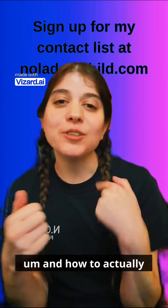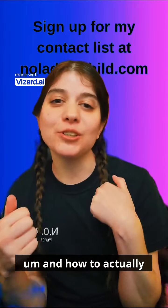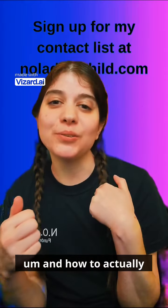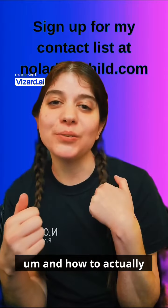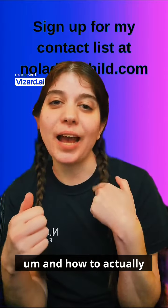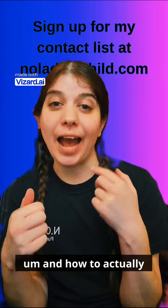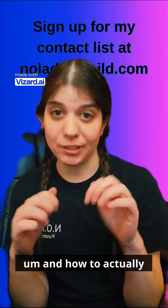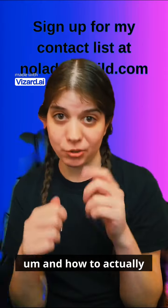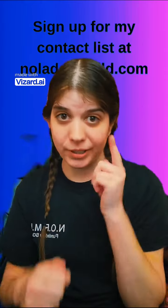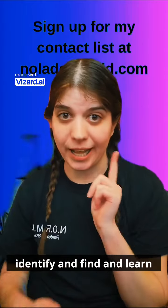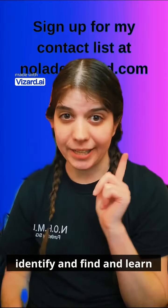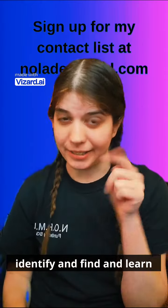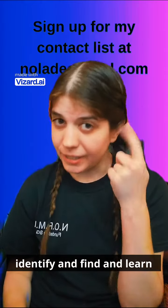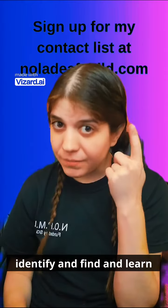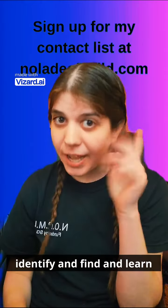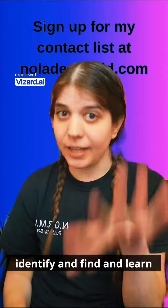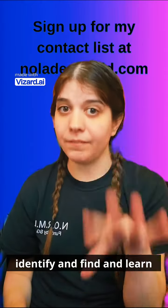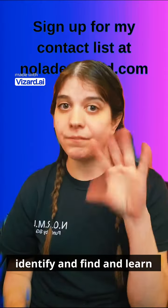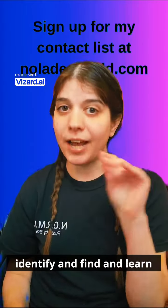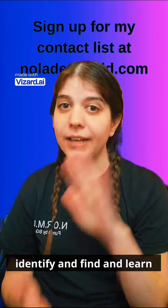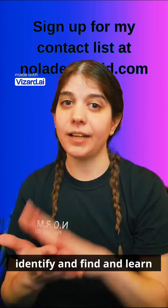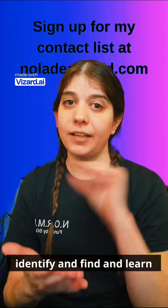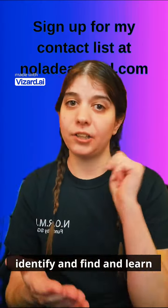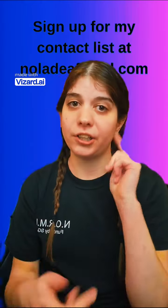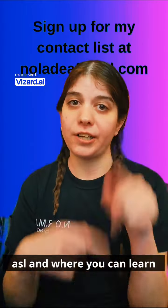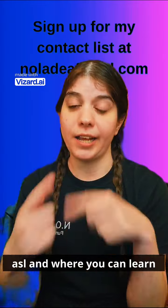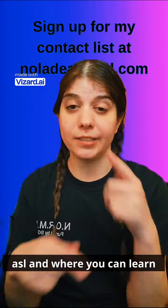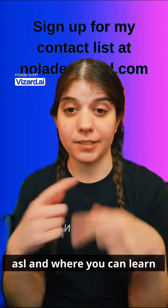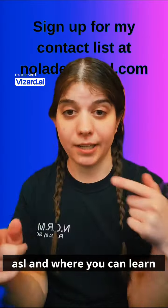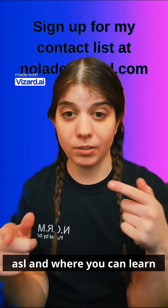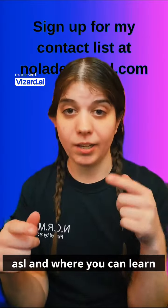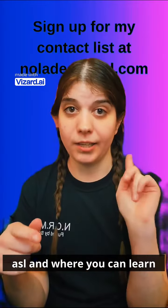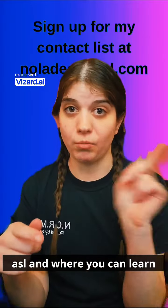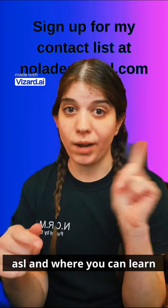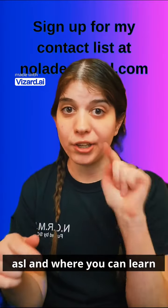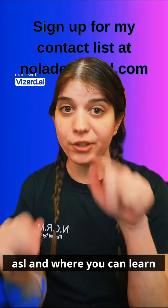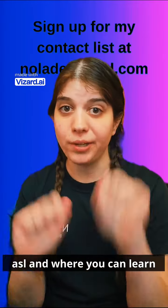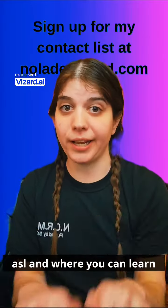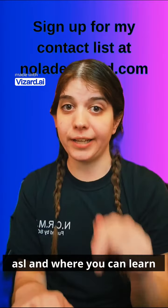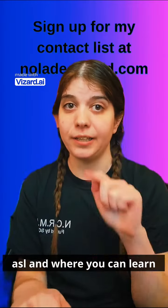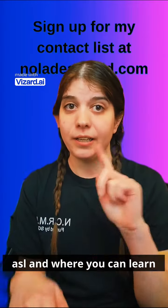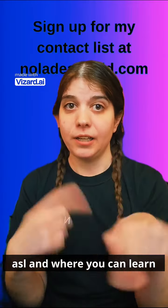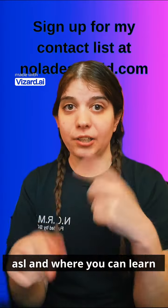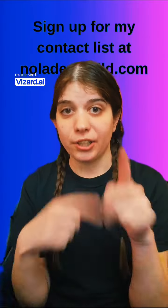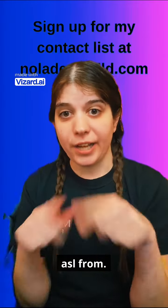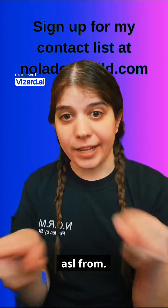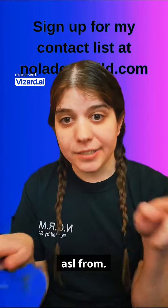to actually identify and find and learn ASL, and where you can learn ASL